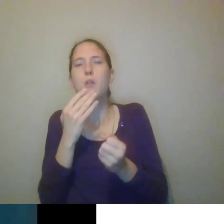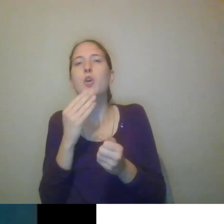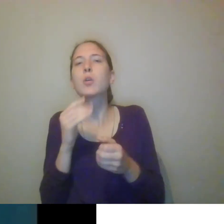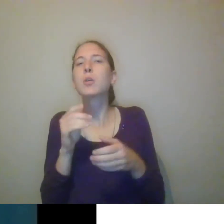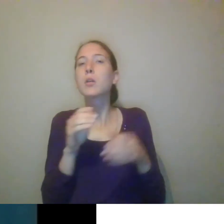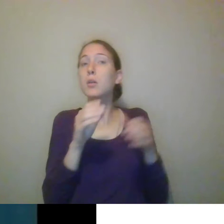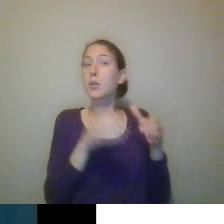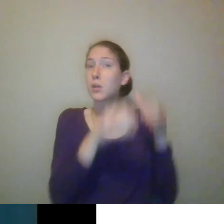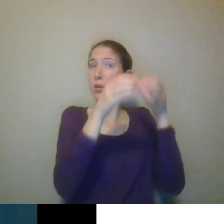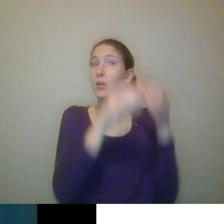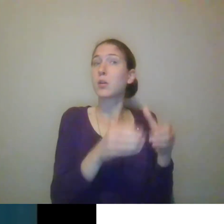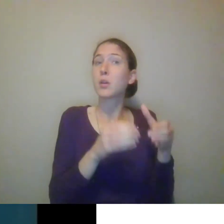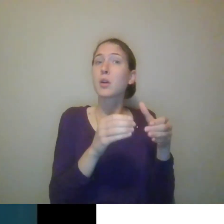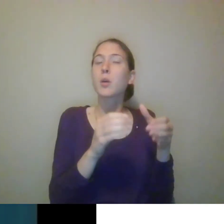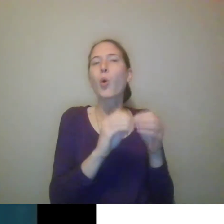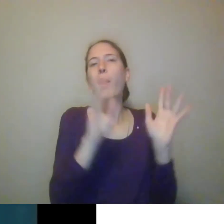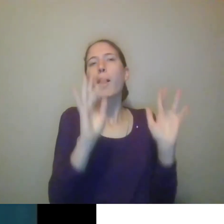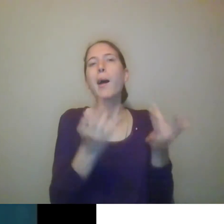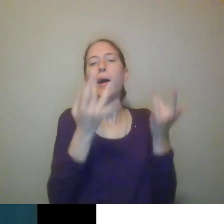All